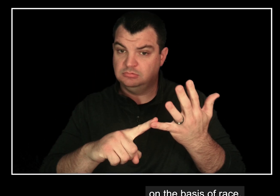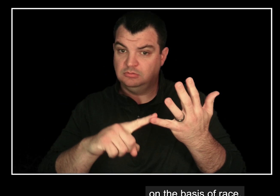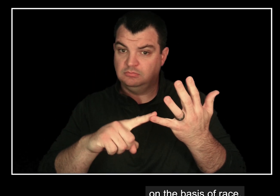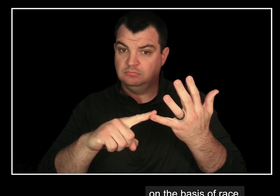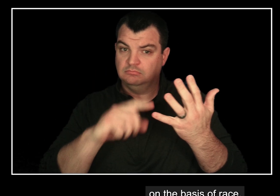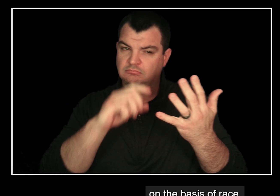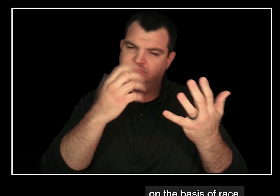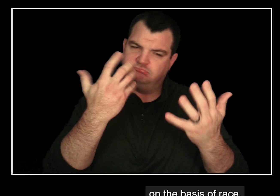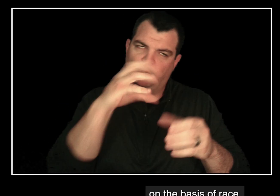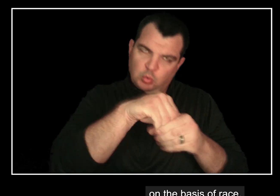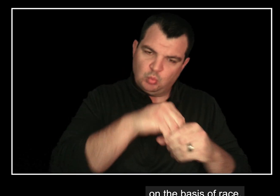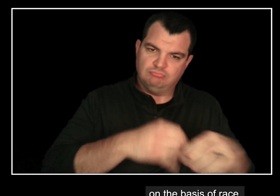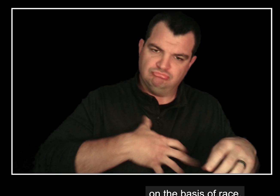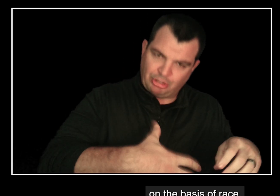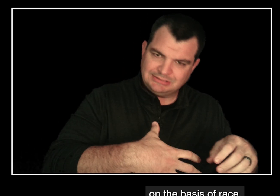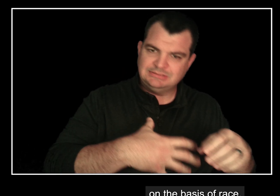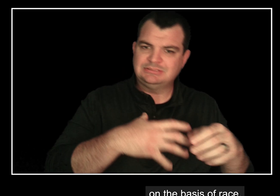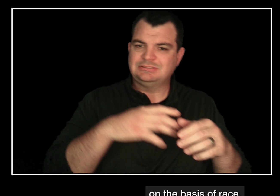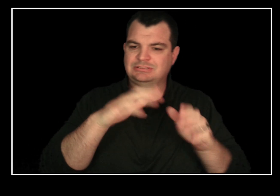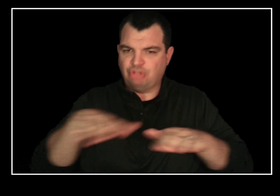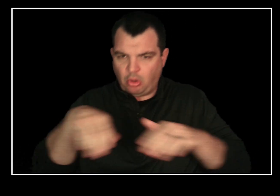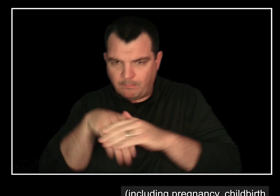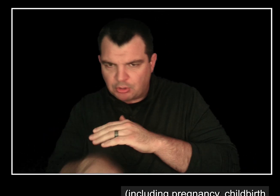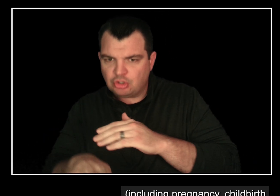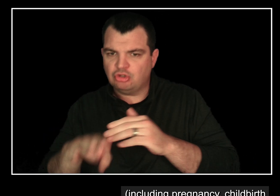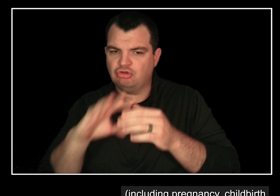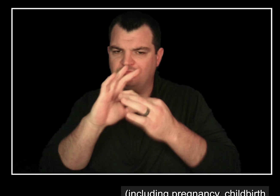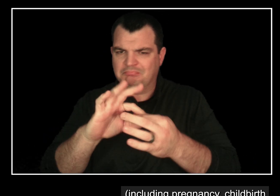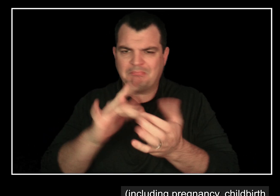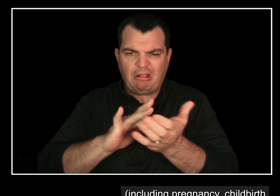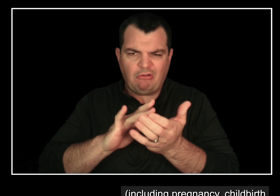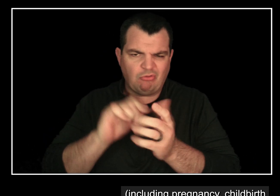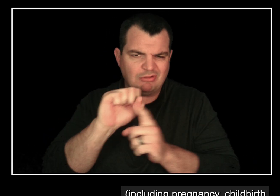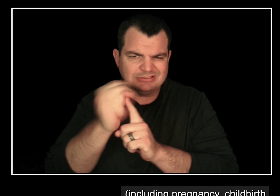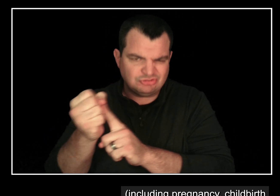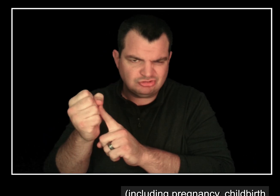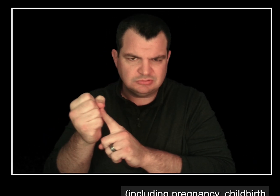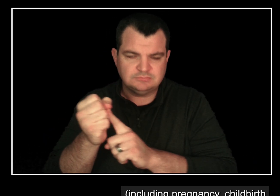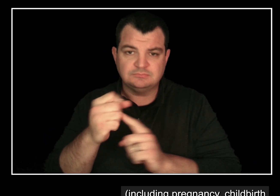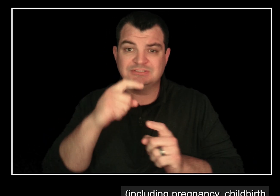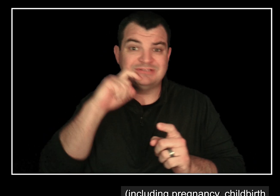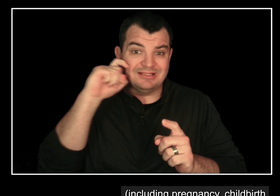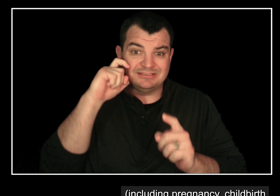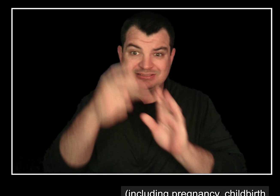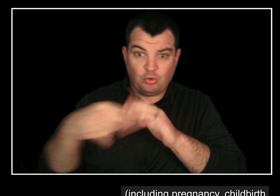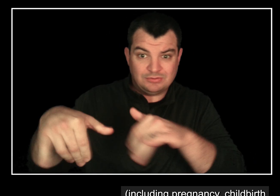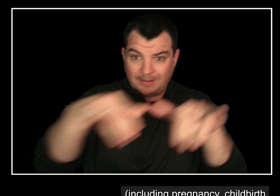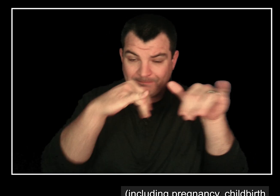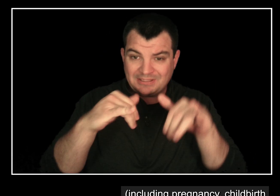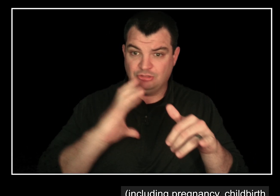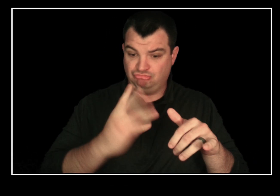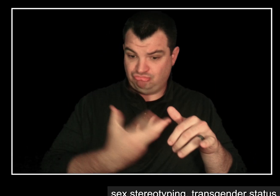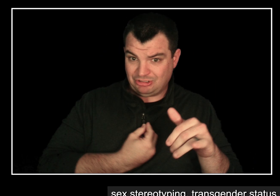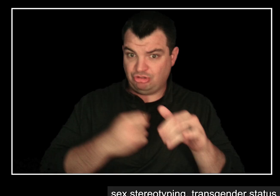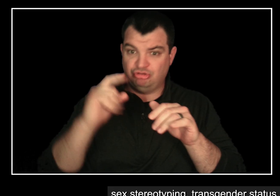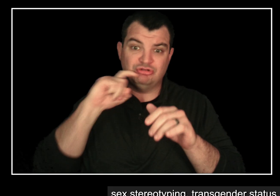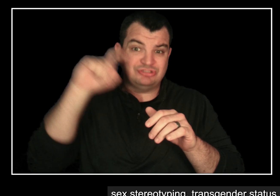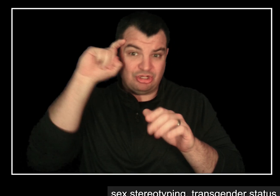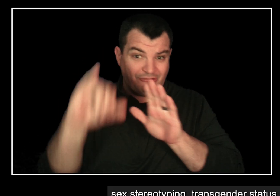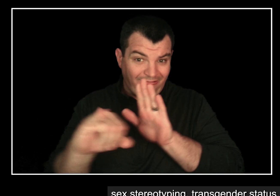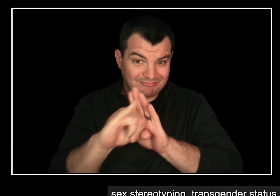color, religion, sex, including pregnancy, childbirth, and related medical conditions,